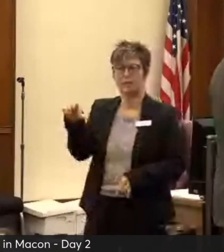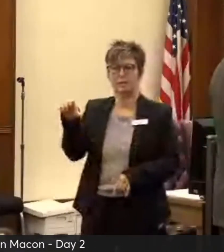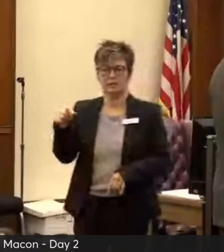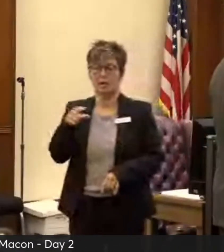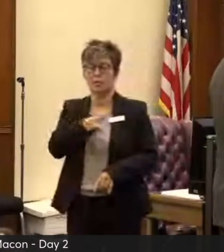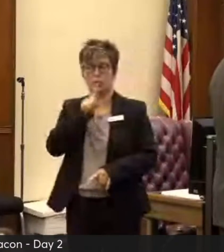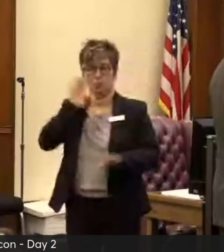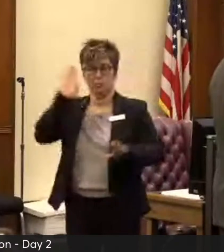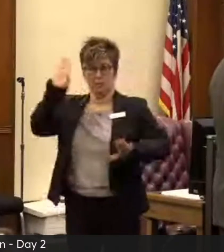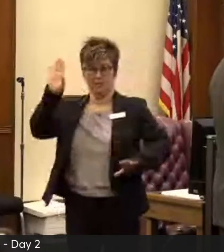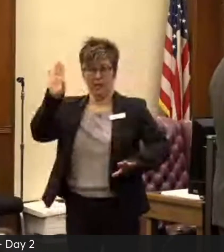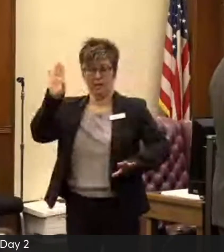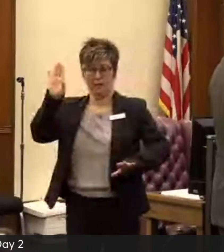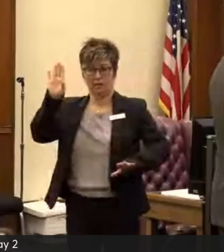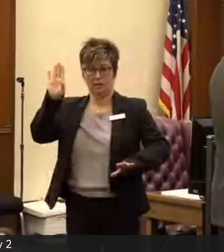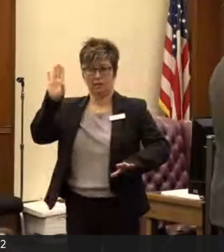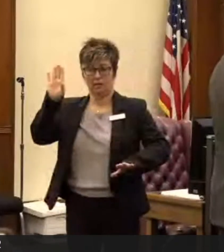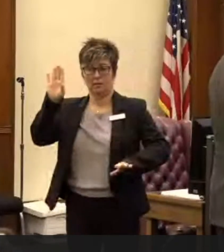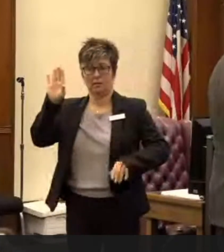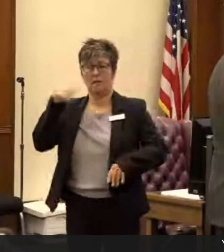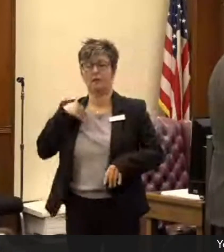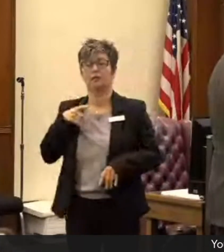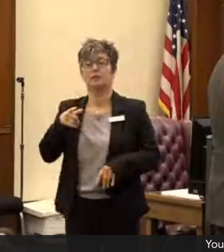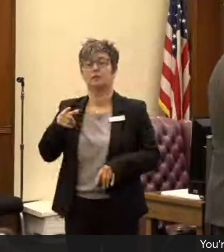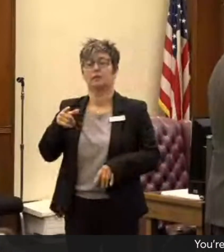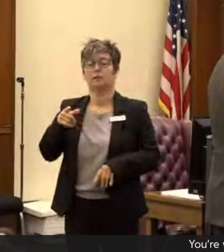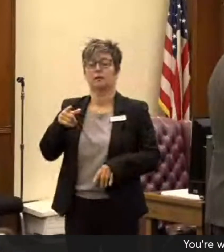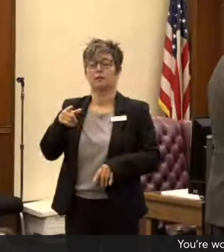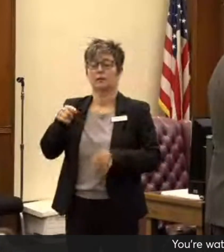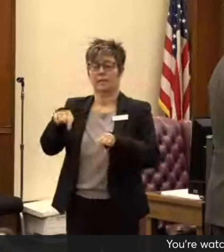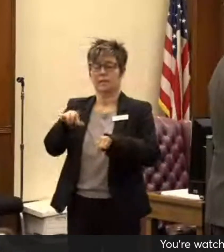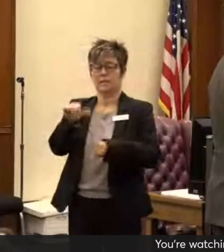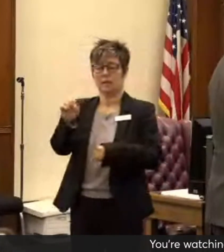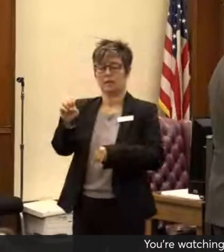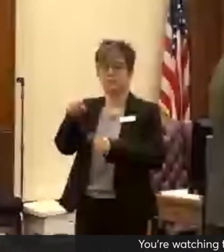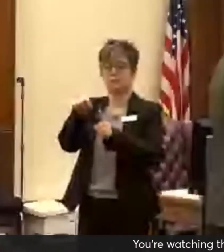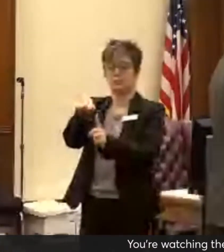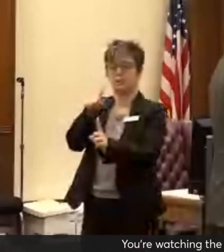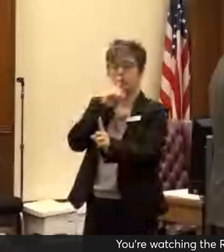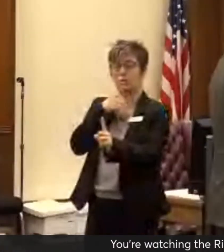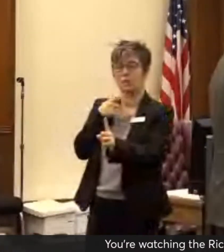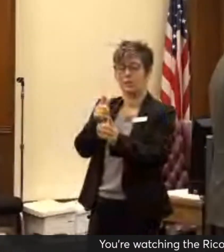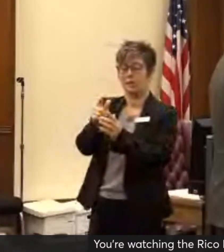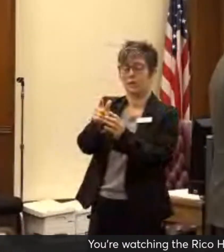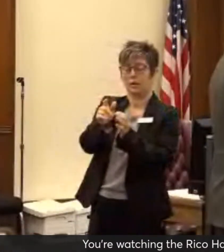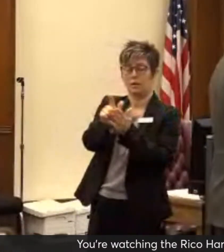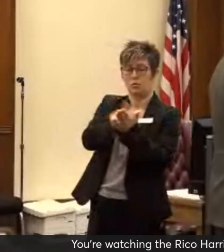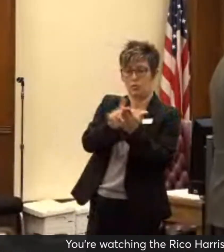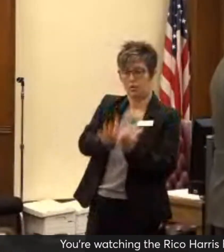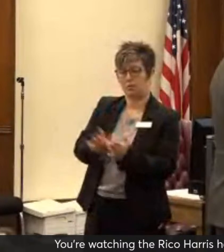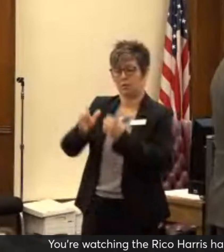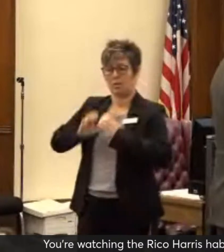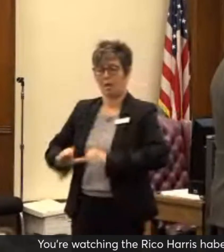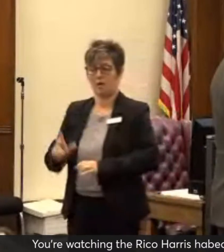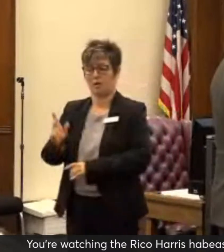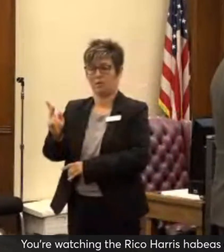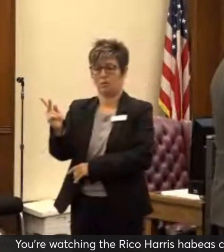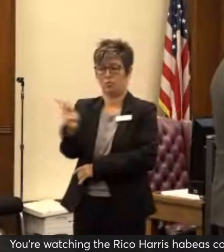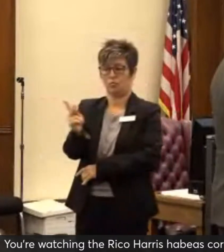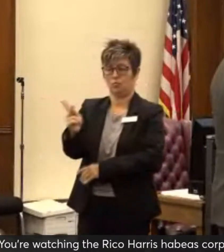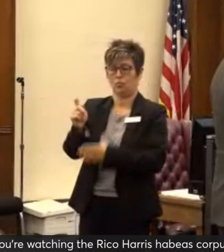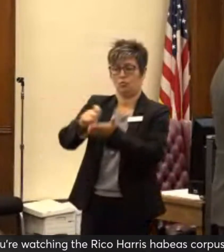circumstances, the attorney and the client, you witnessed them communicating in writing between one another. Is that correct? yes,